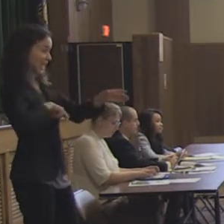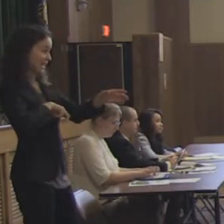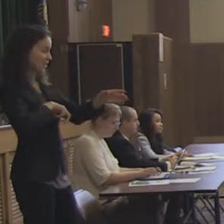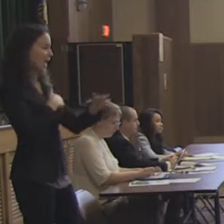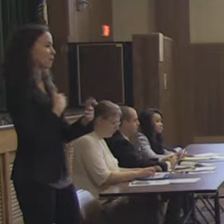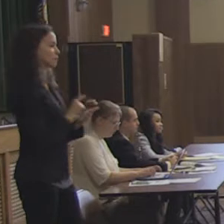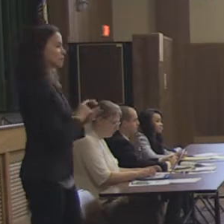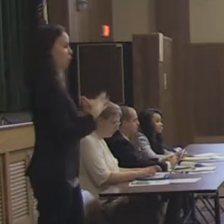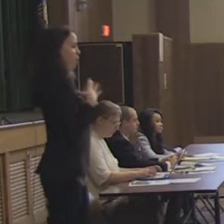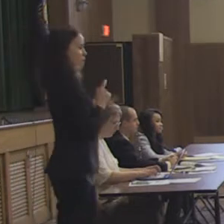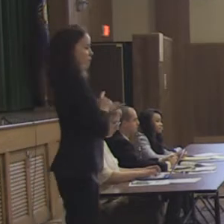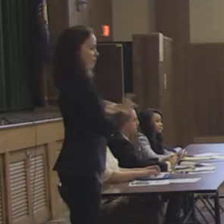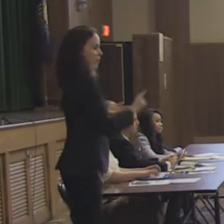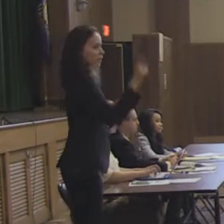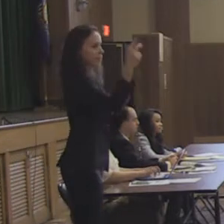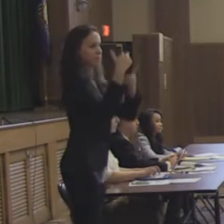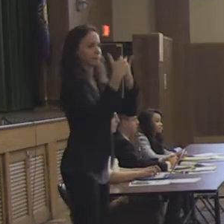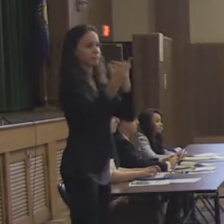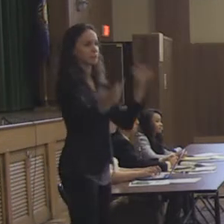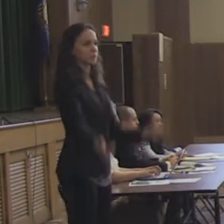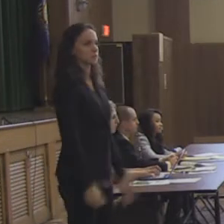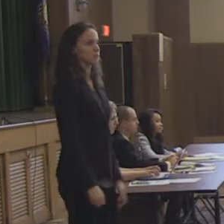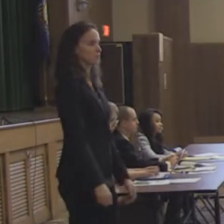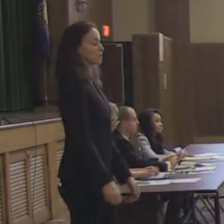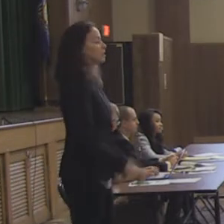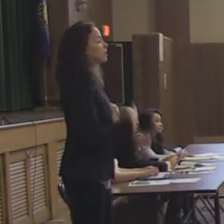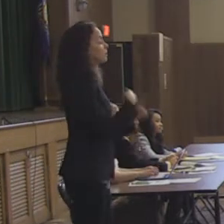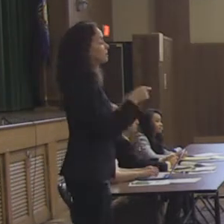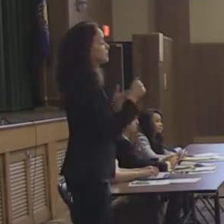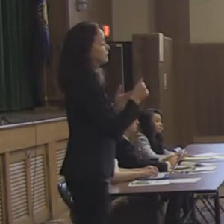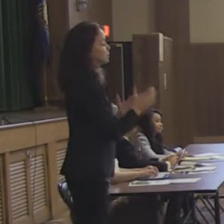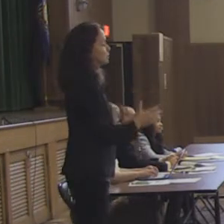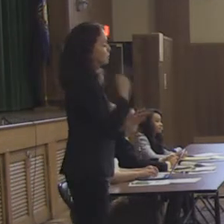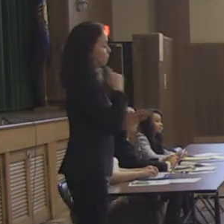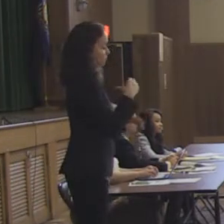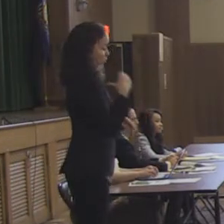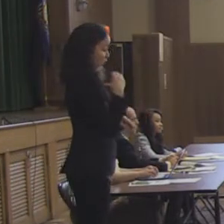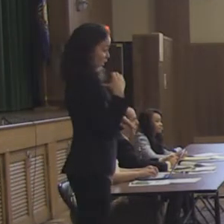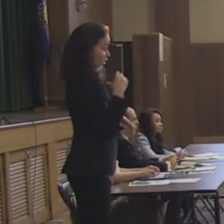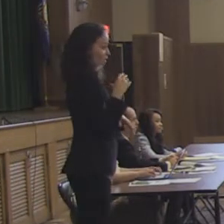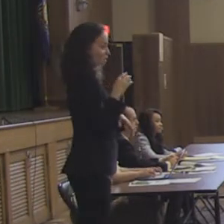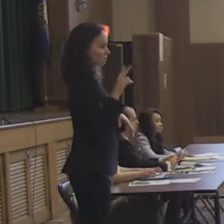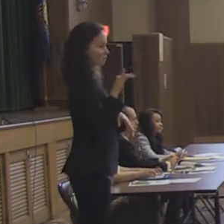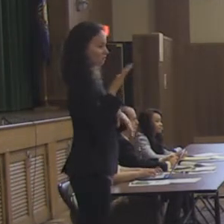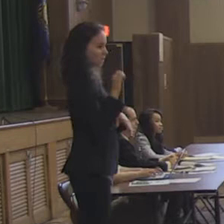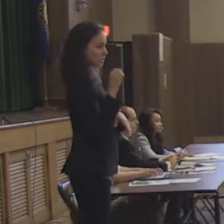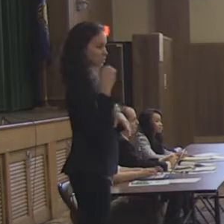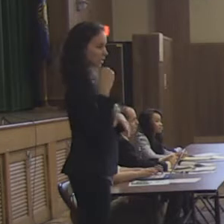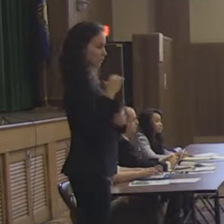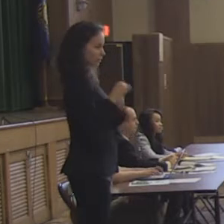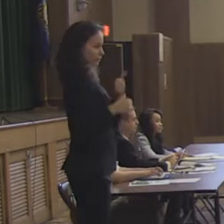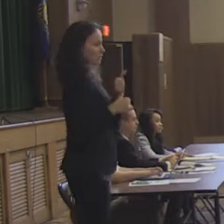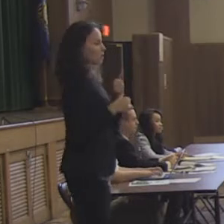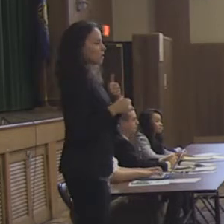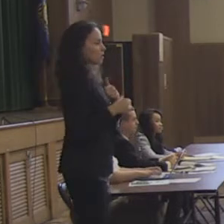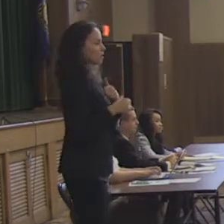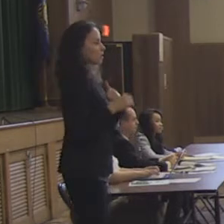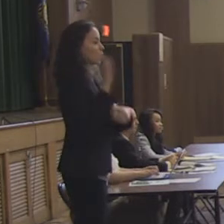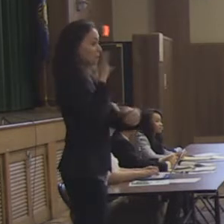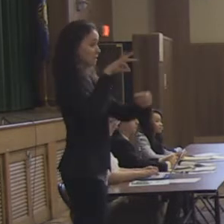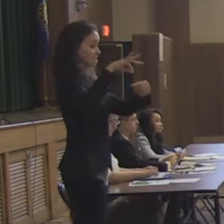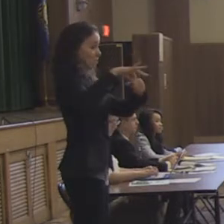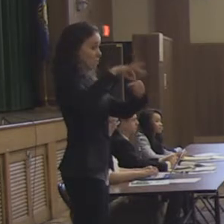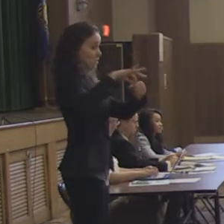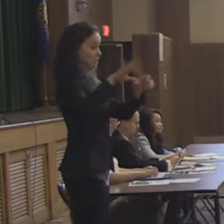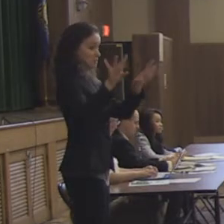absence. And also the leadership, as far as the chair and vice chair, those folks will be voted in